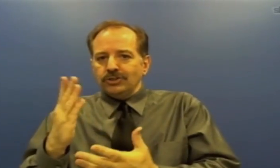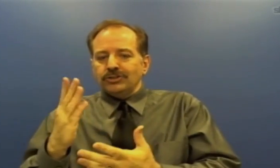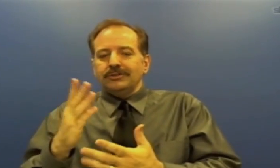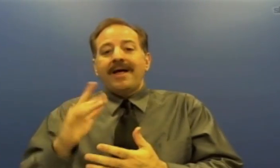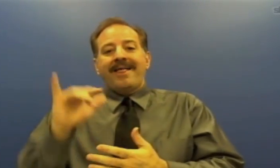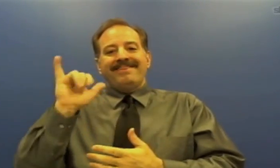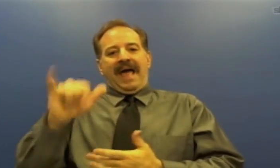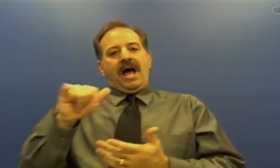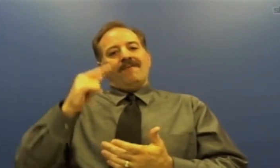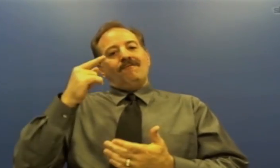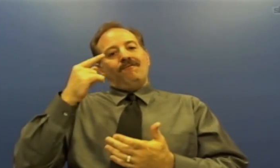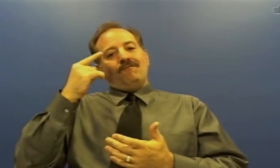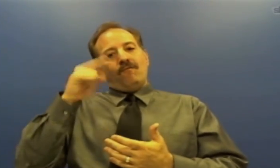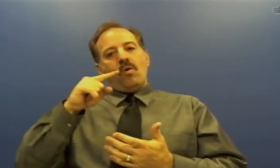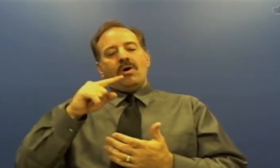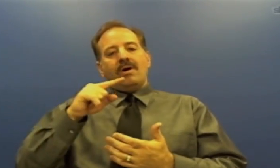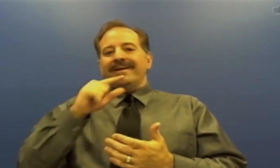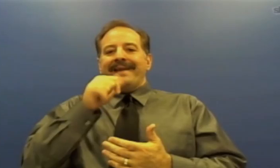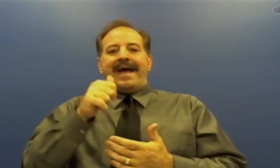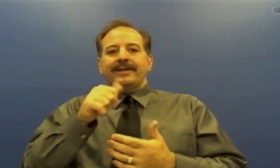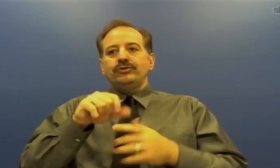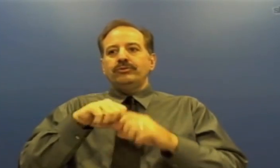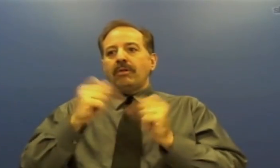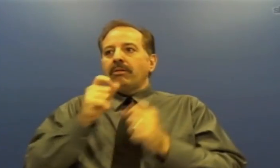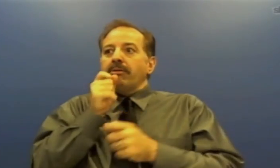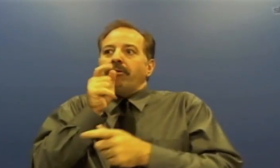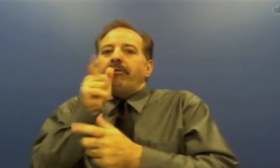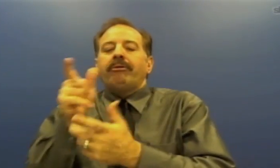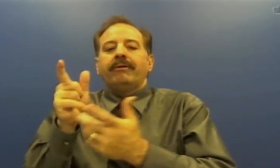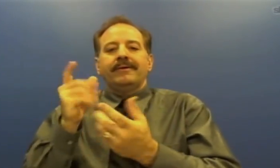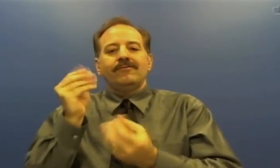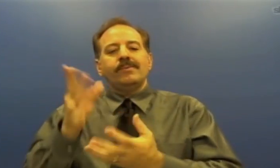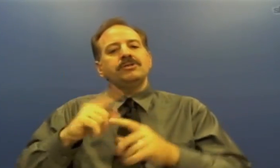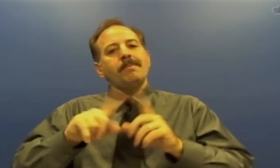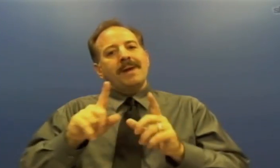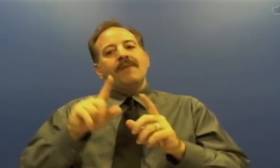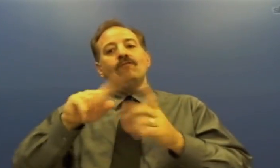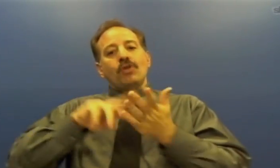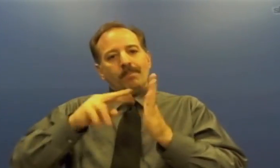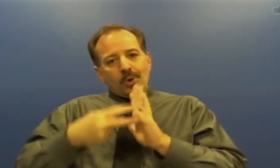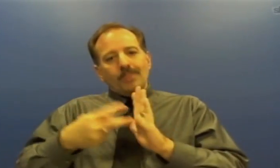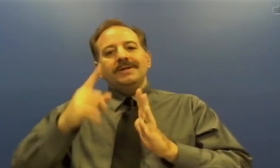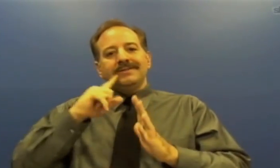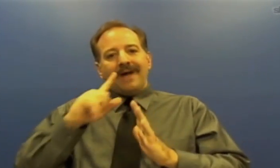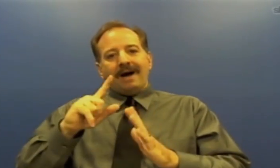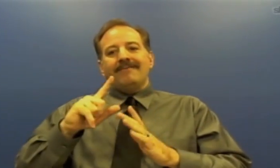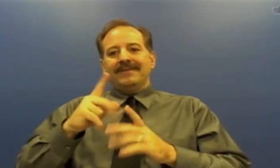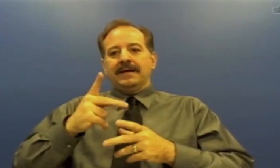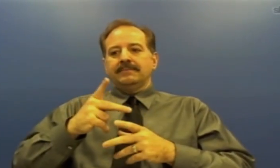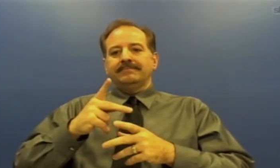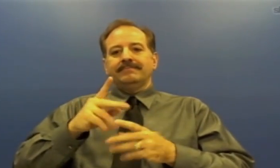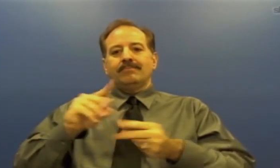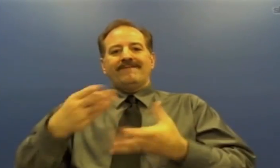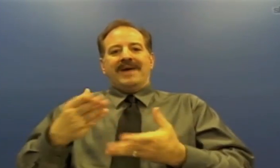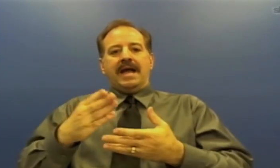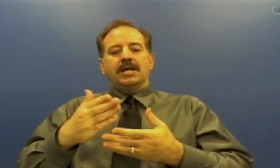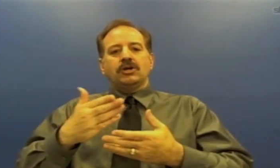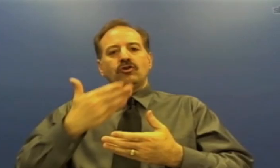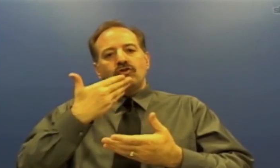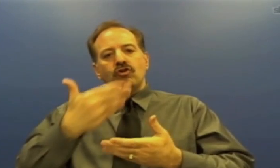So this information is shared between the two nurses. And it's not just to share gossip information just for the purpose of talking, but rather